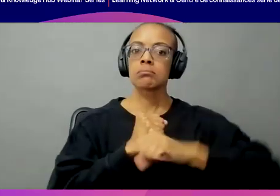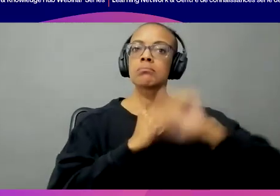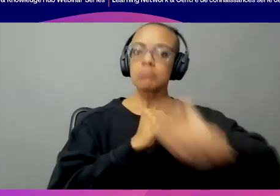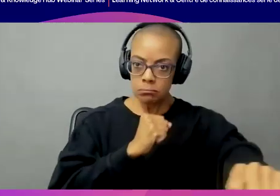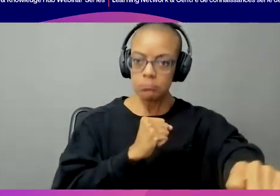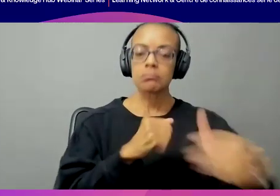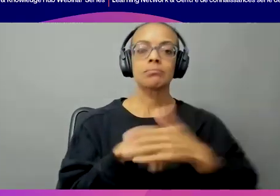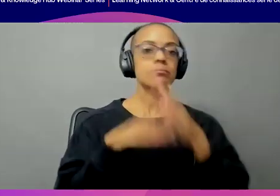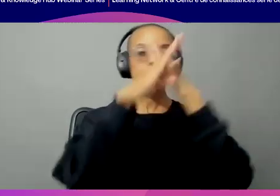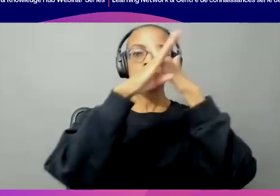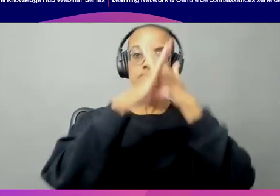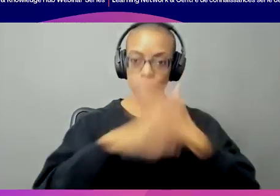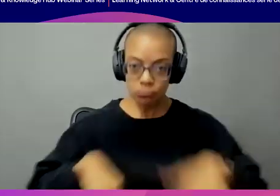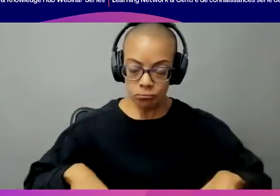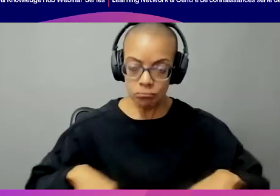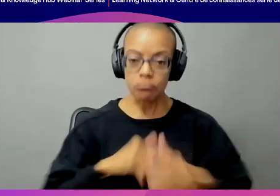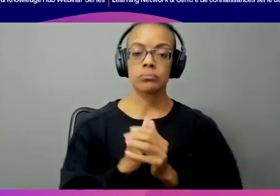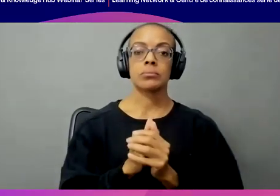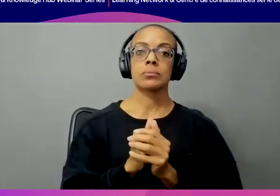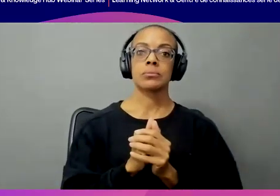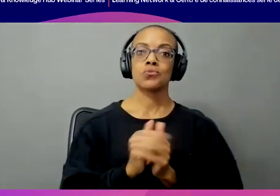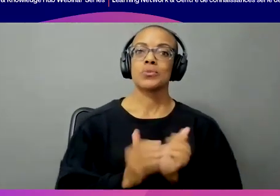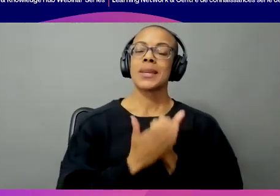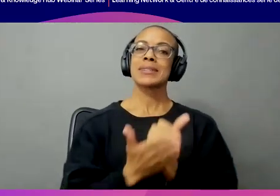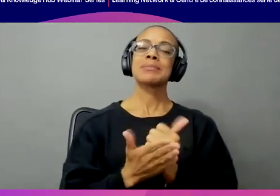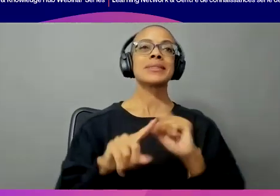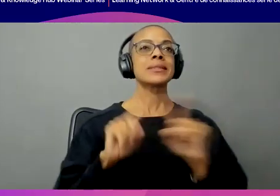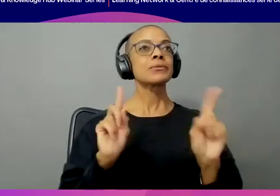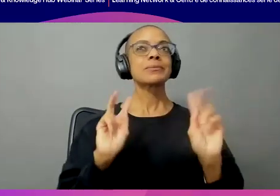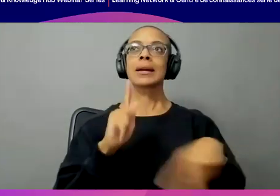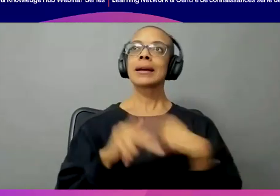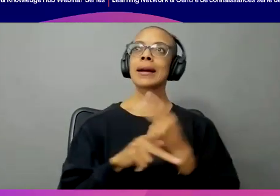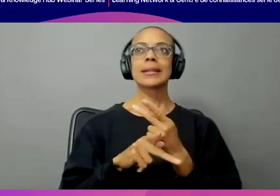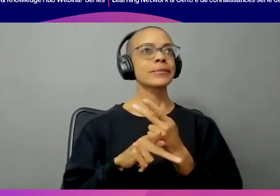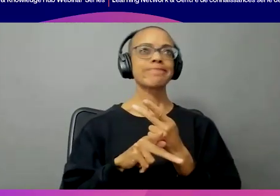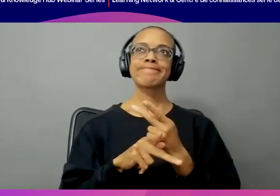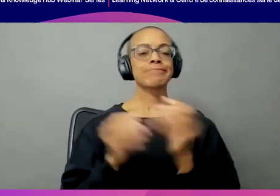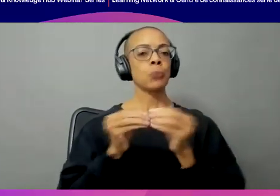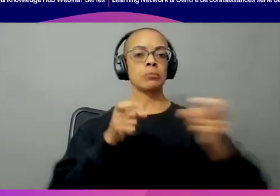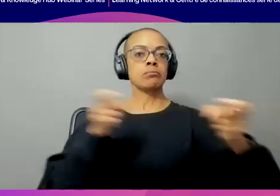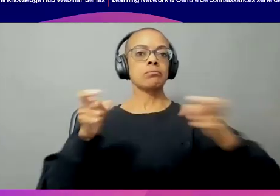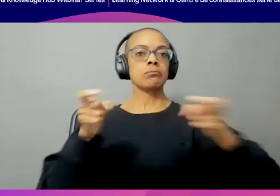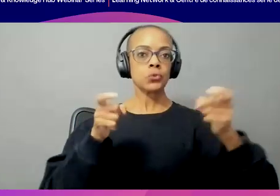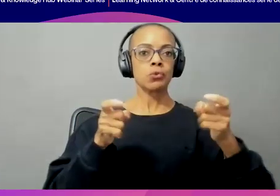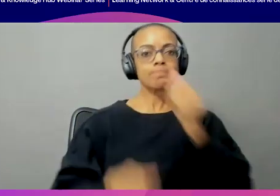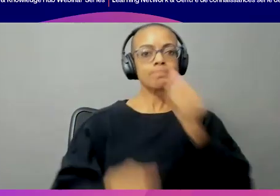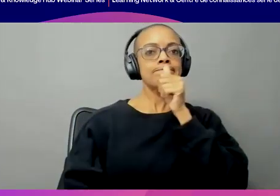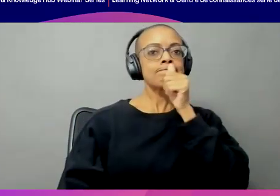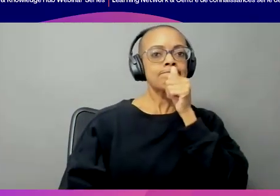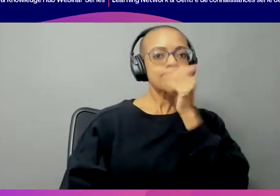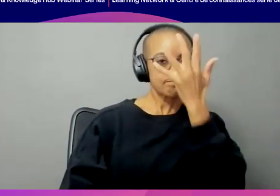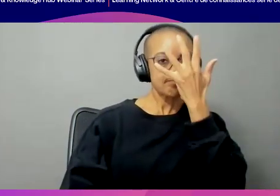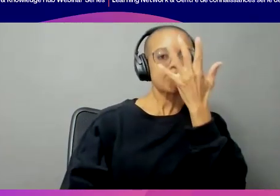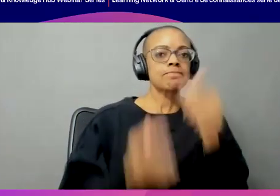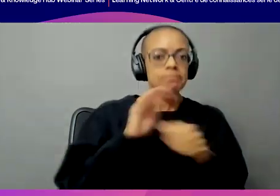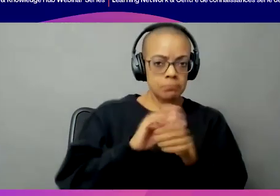reducing barriers, and allowing for a different form of more control over anonymity, for example. And now it's